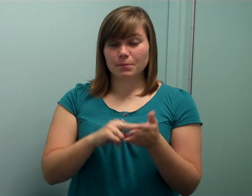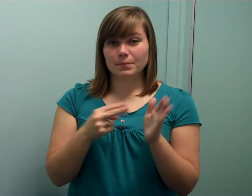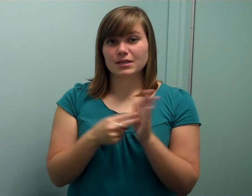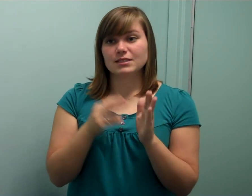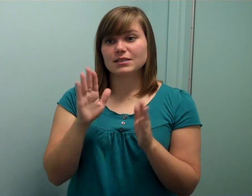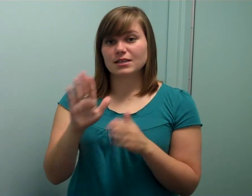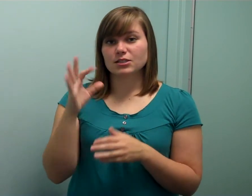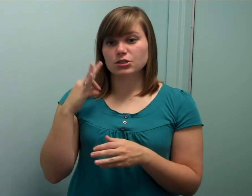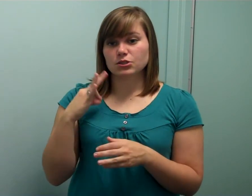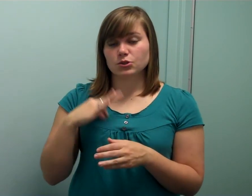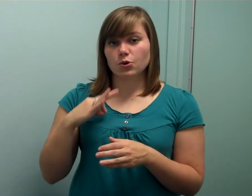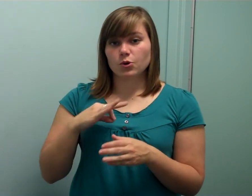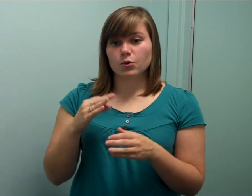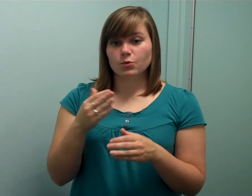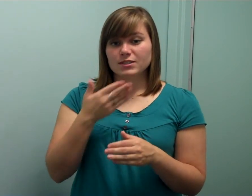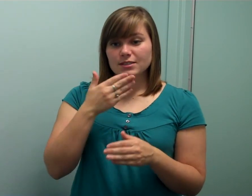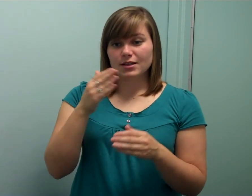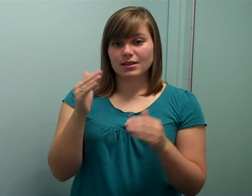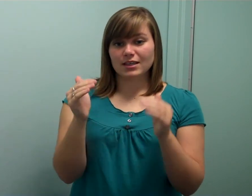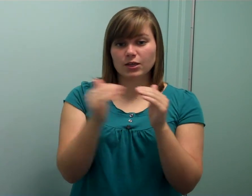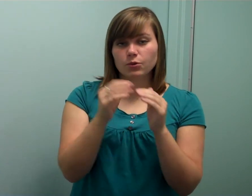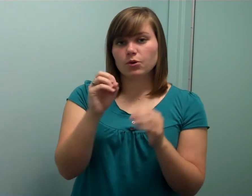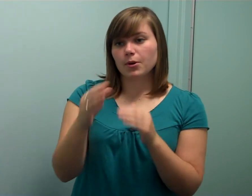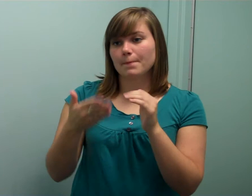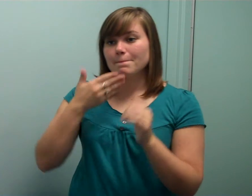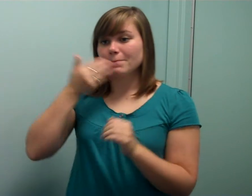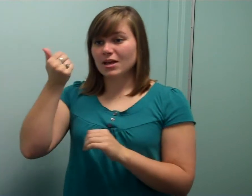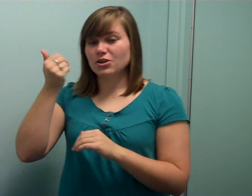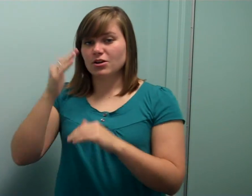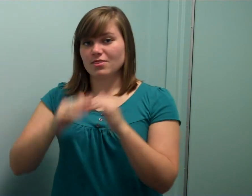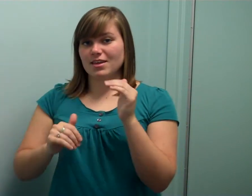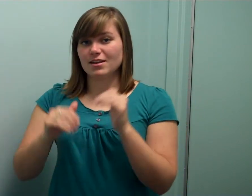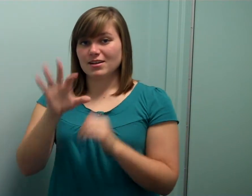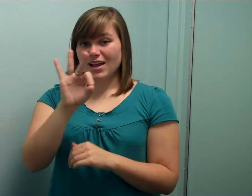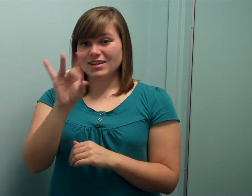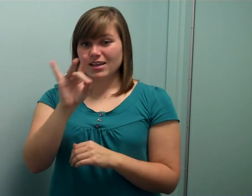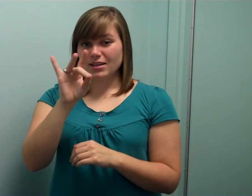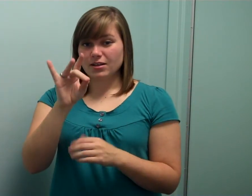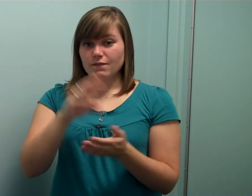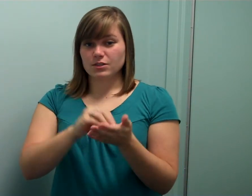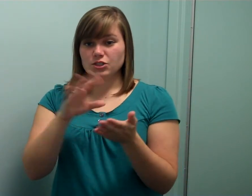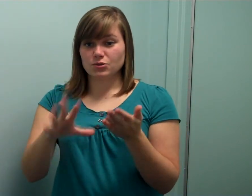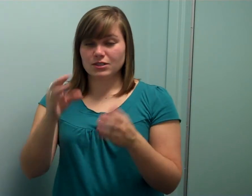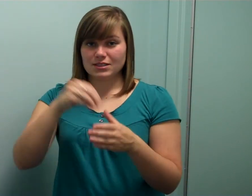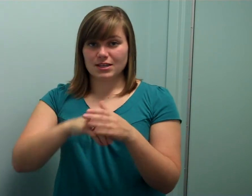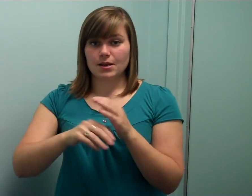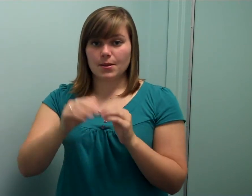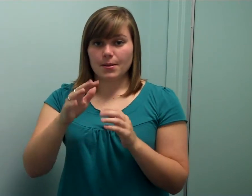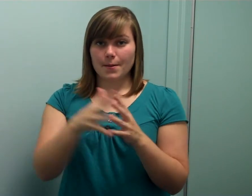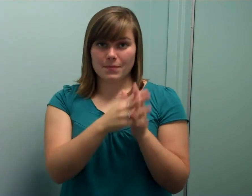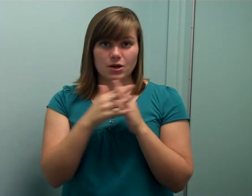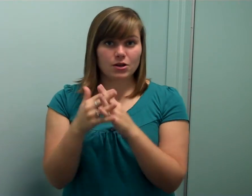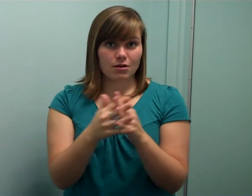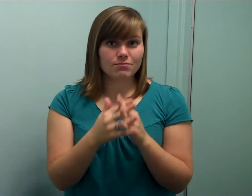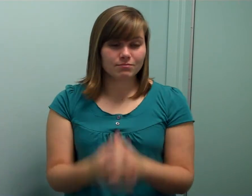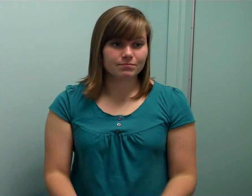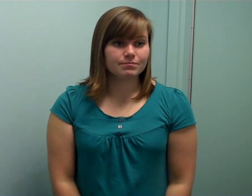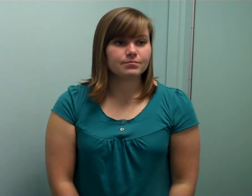than 98% of the students in all of North America." Well, the next term, that student pulled